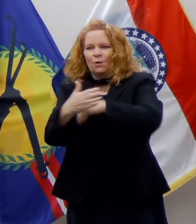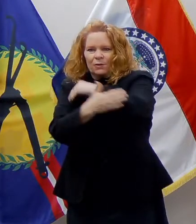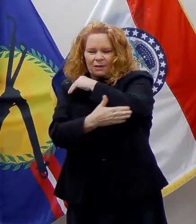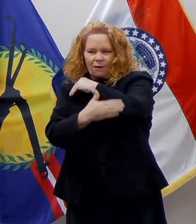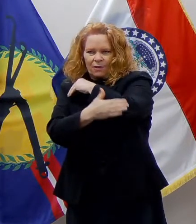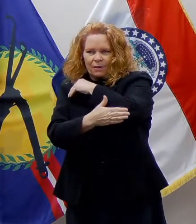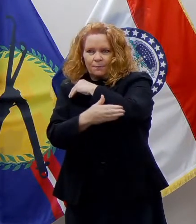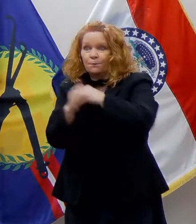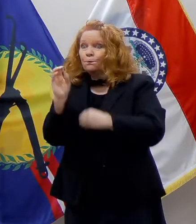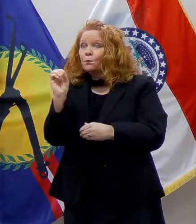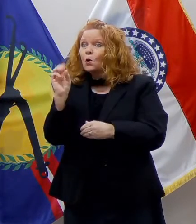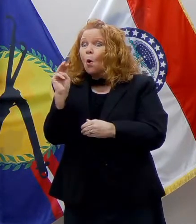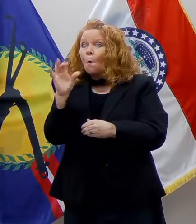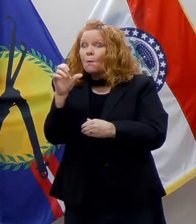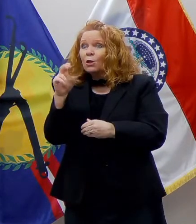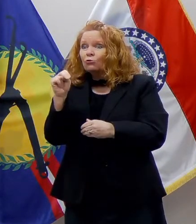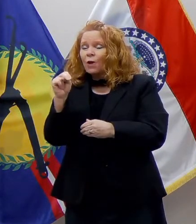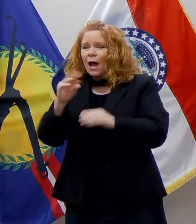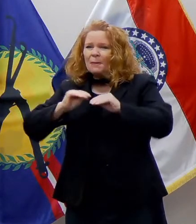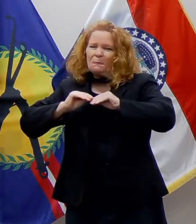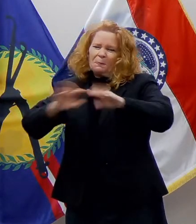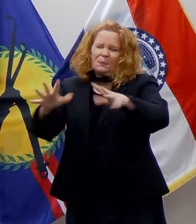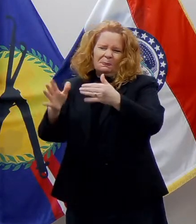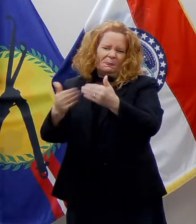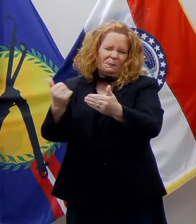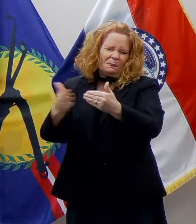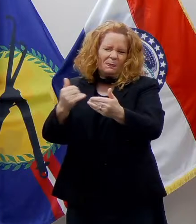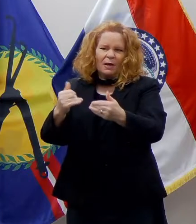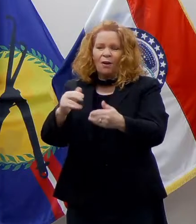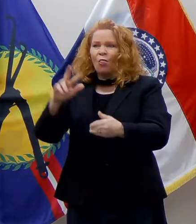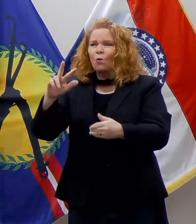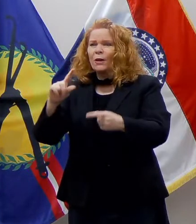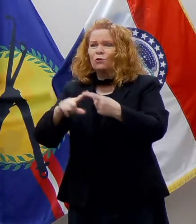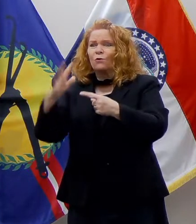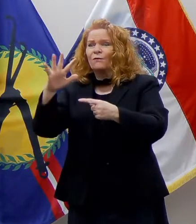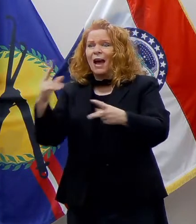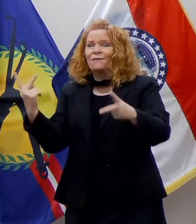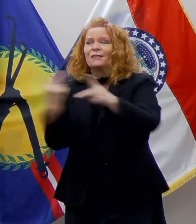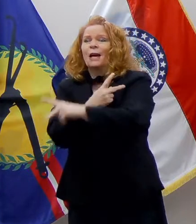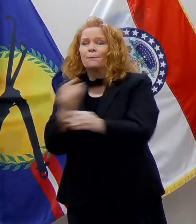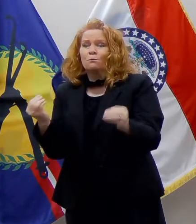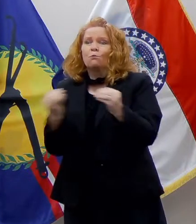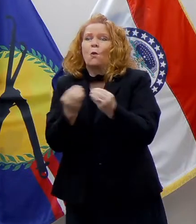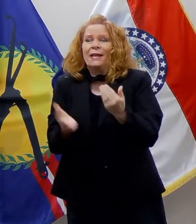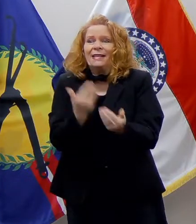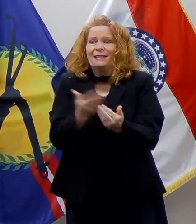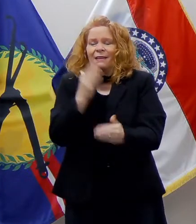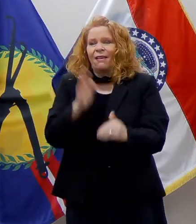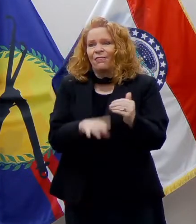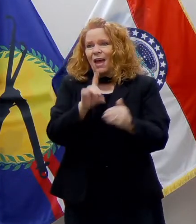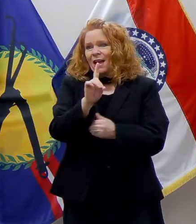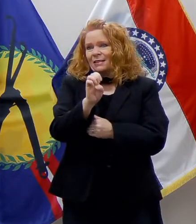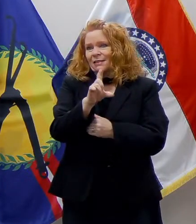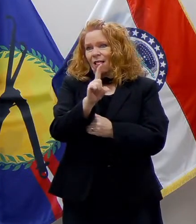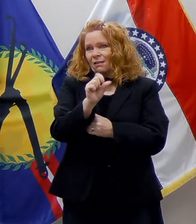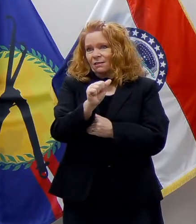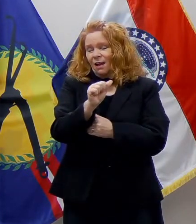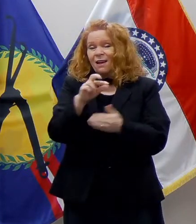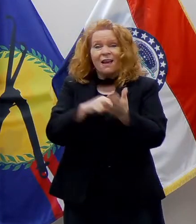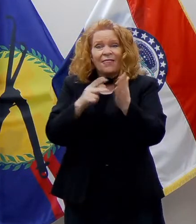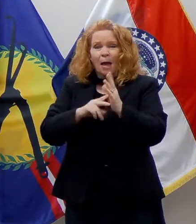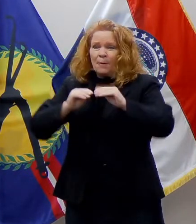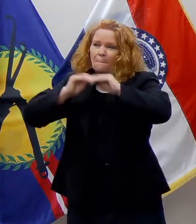to 5 times more transmissible than Delta, so every infected person is infecting more people than ever